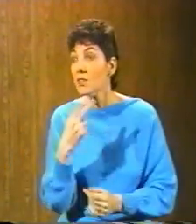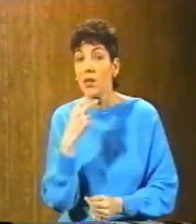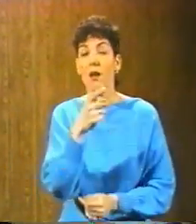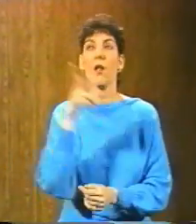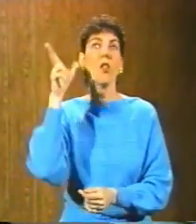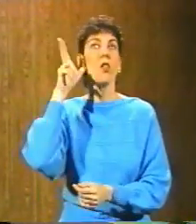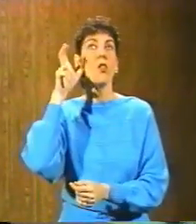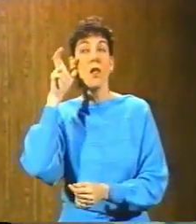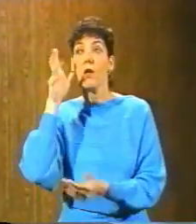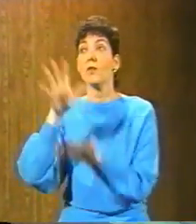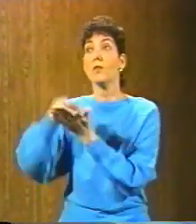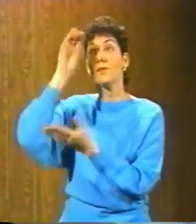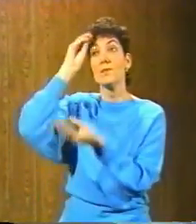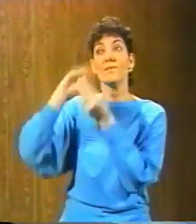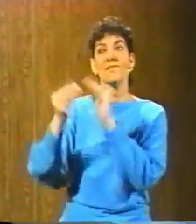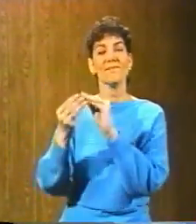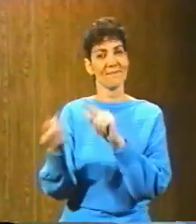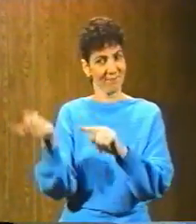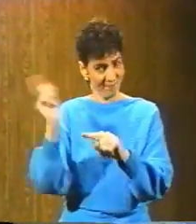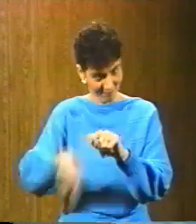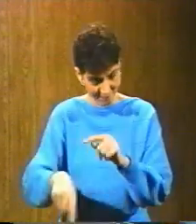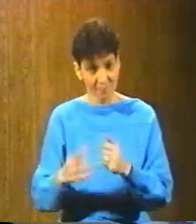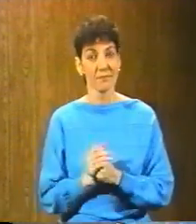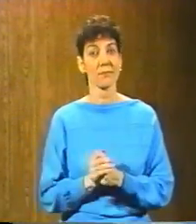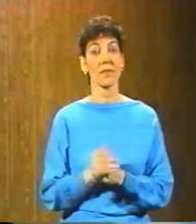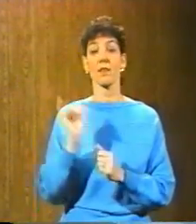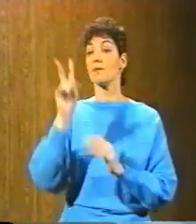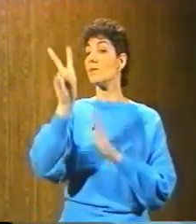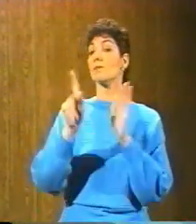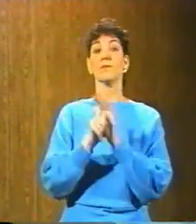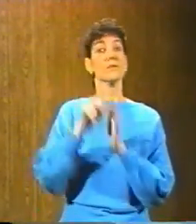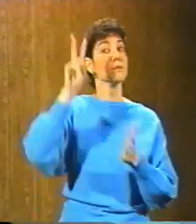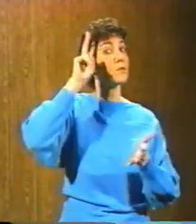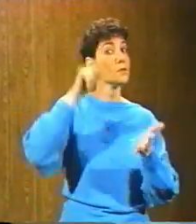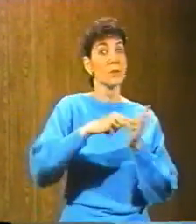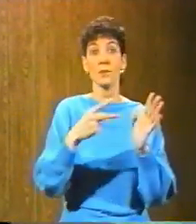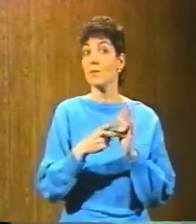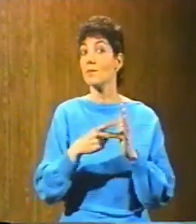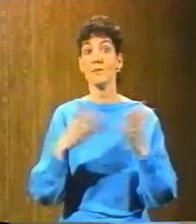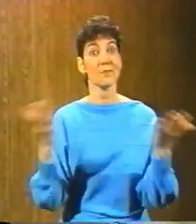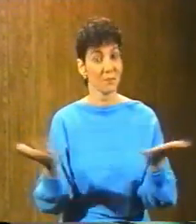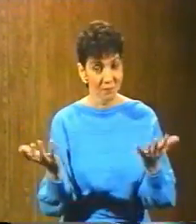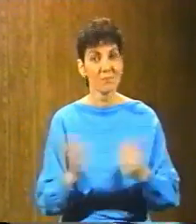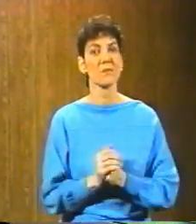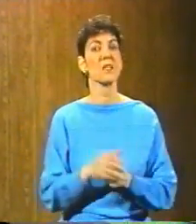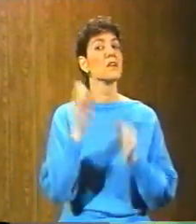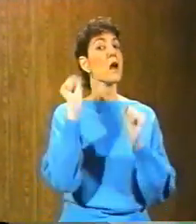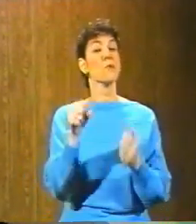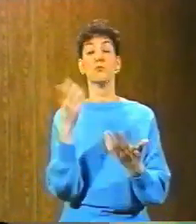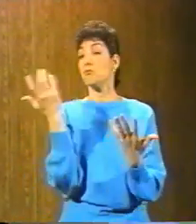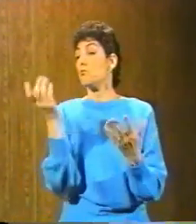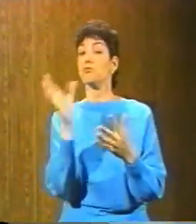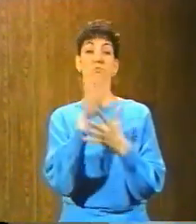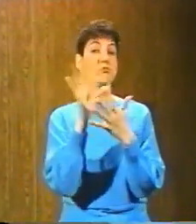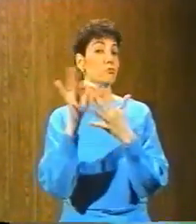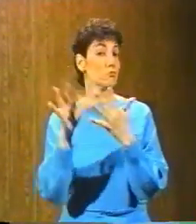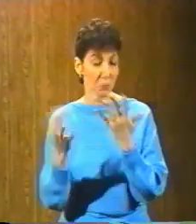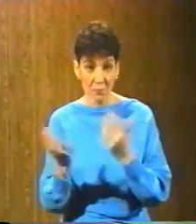visual nature of ASL. It will allow you to attend to the way the signs are made without being distracted by